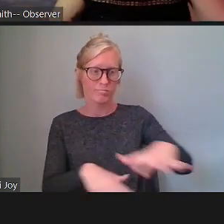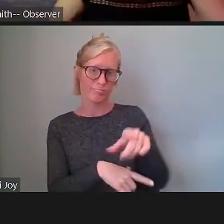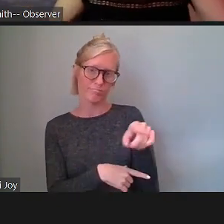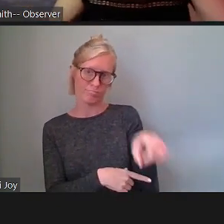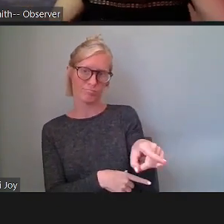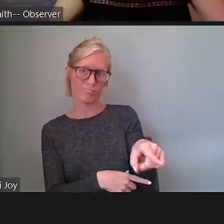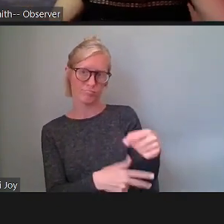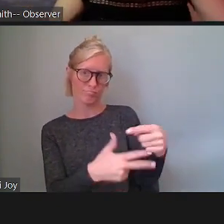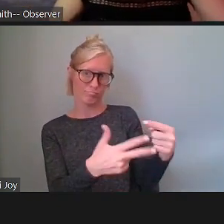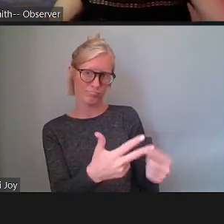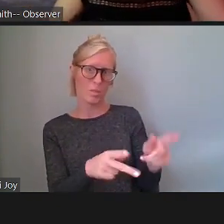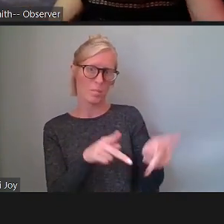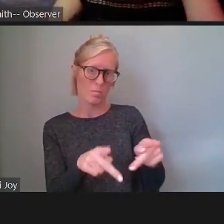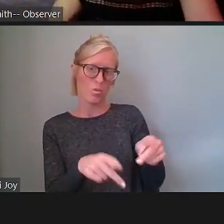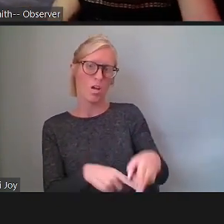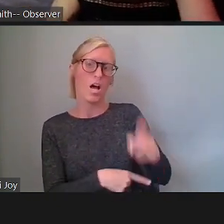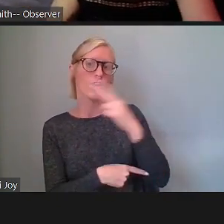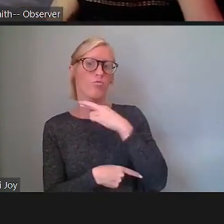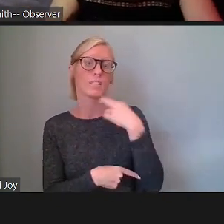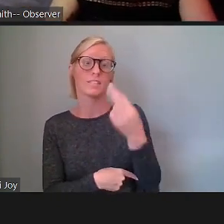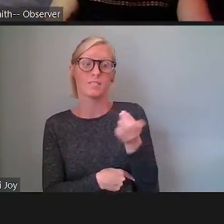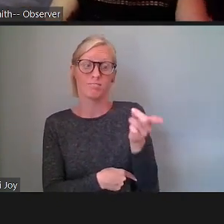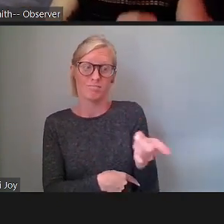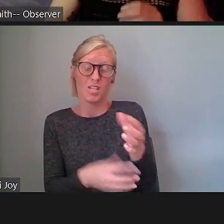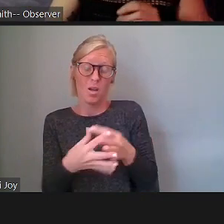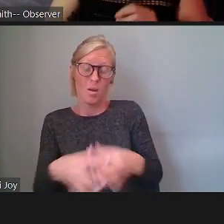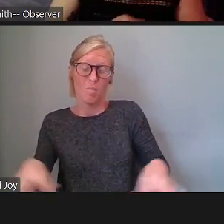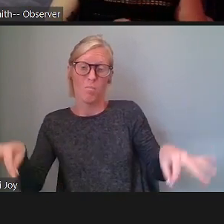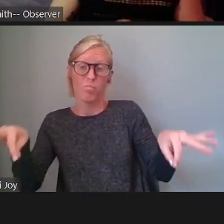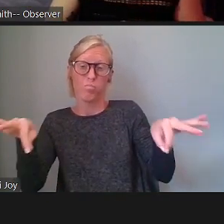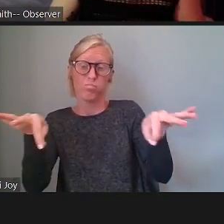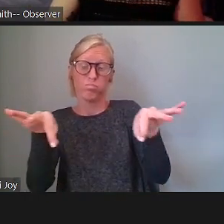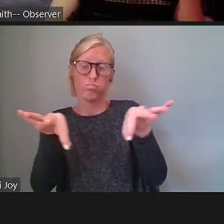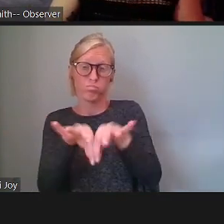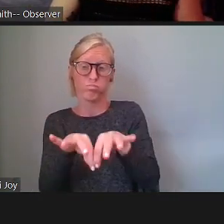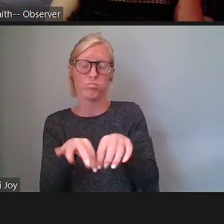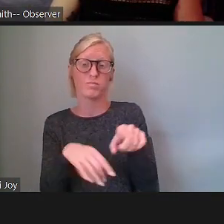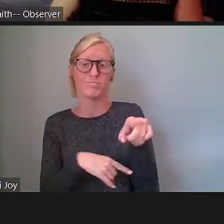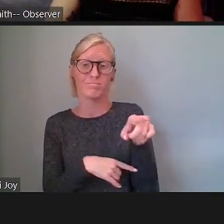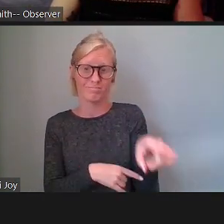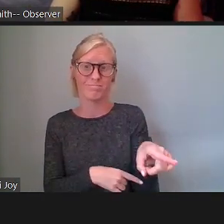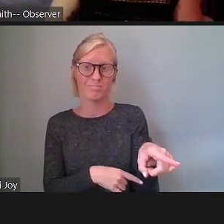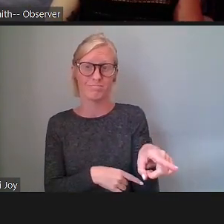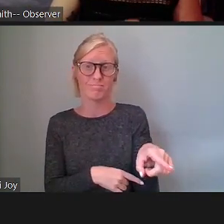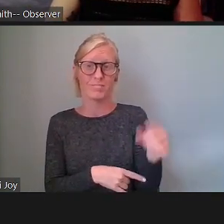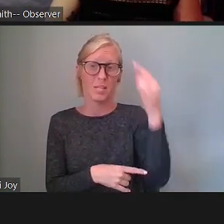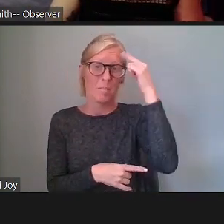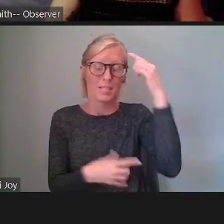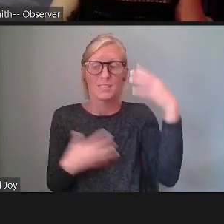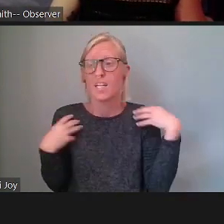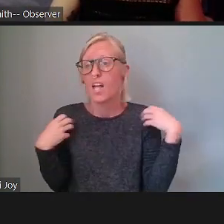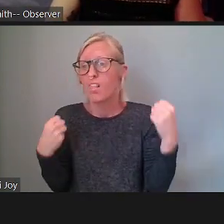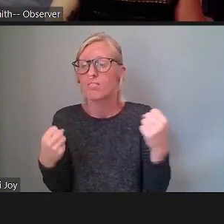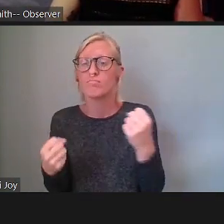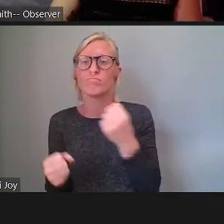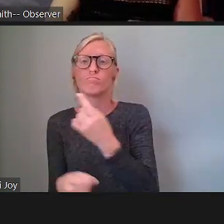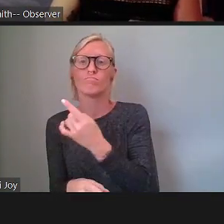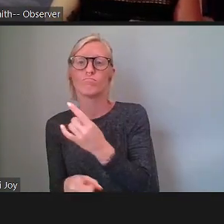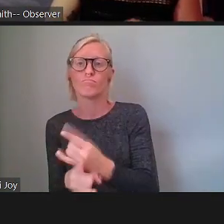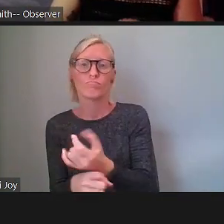very important to make sure that those people who are experiencing mental health and substance use